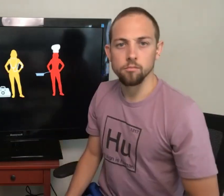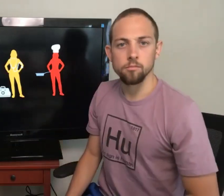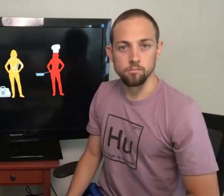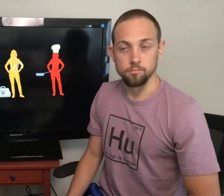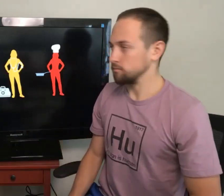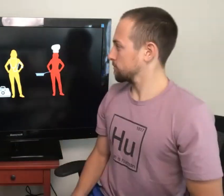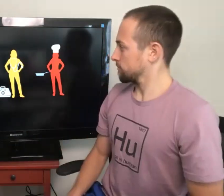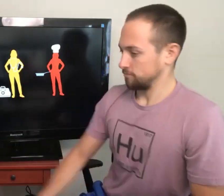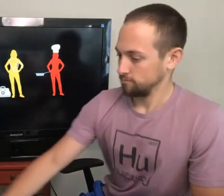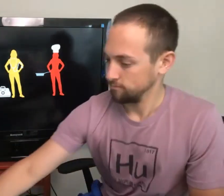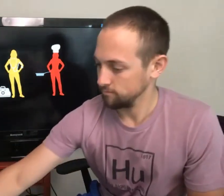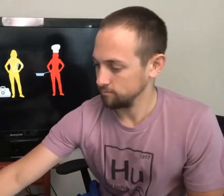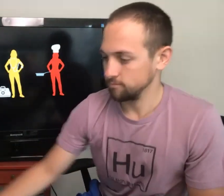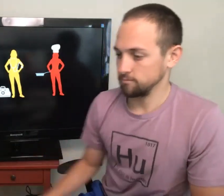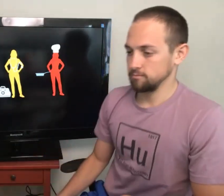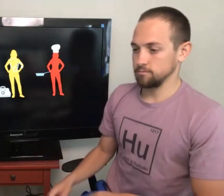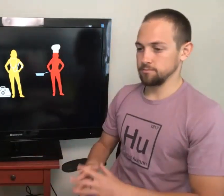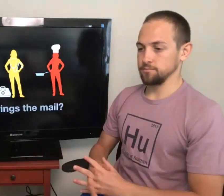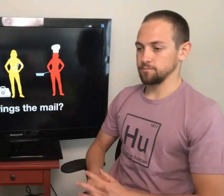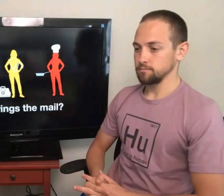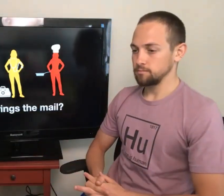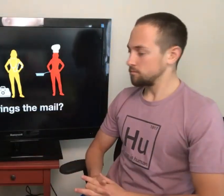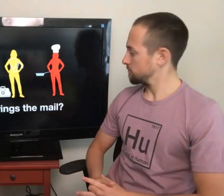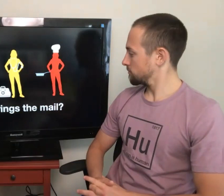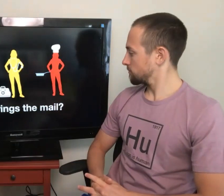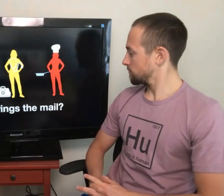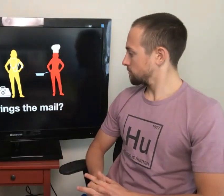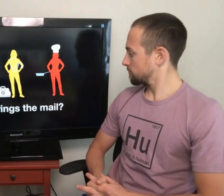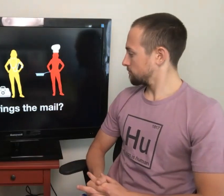ASL typically reflects the who at the beginning and the end of the question.